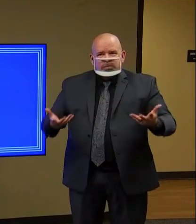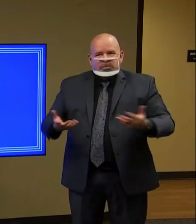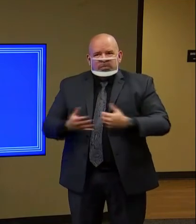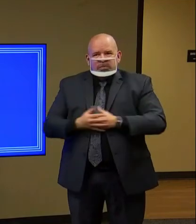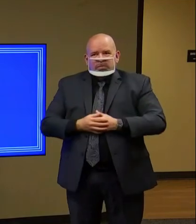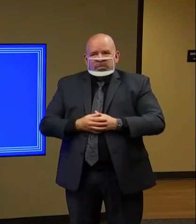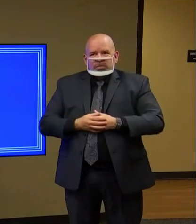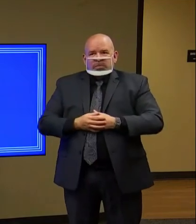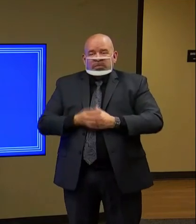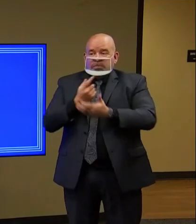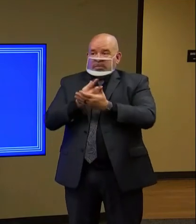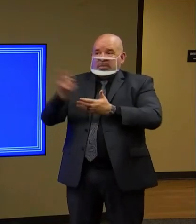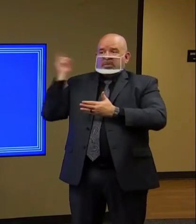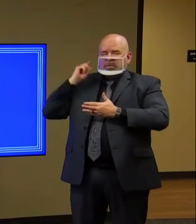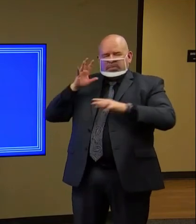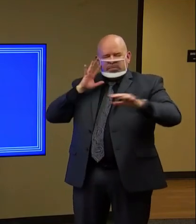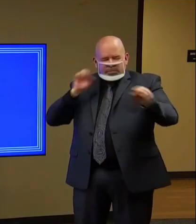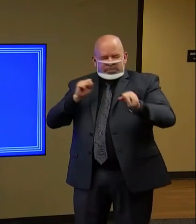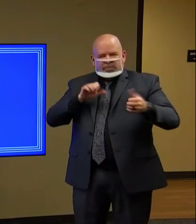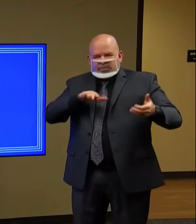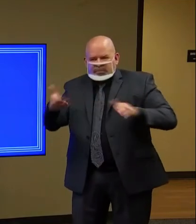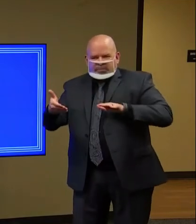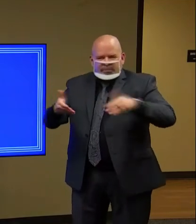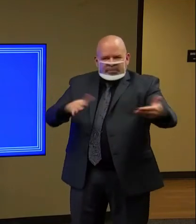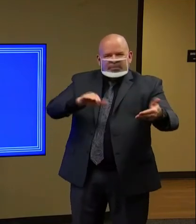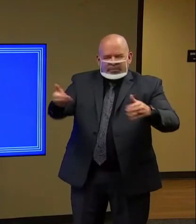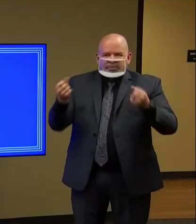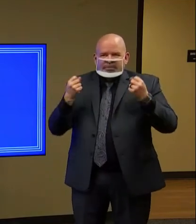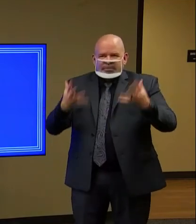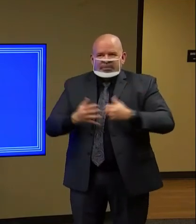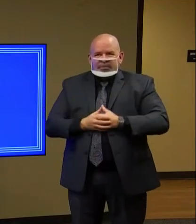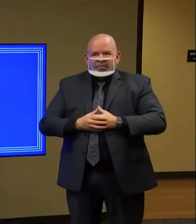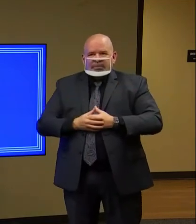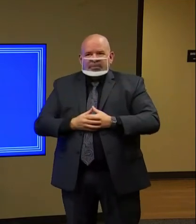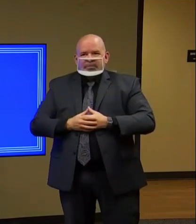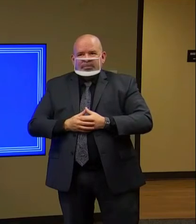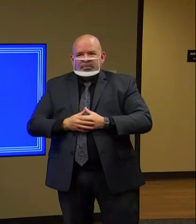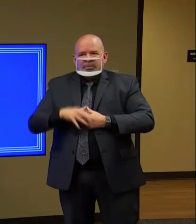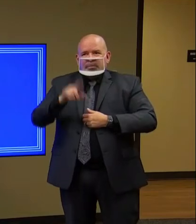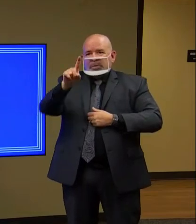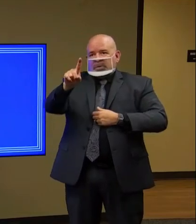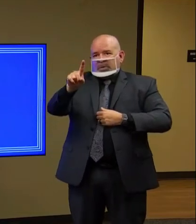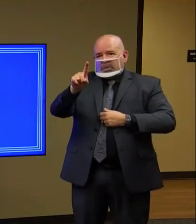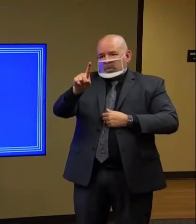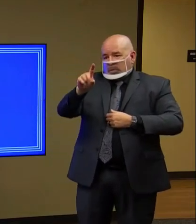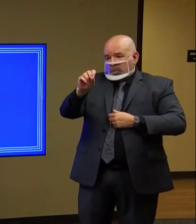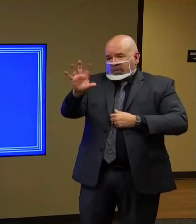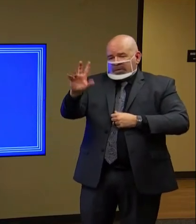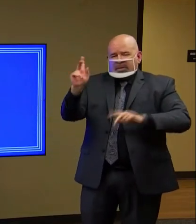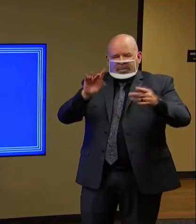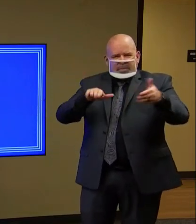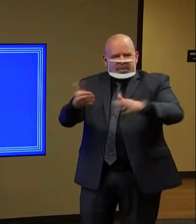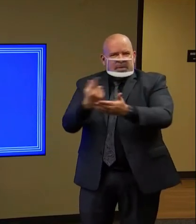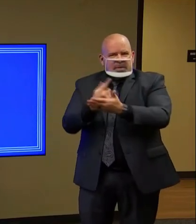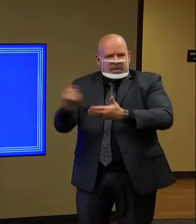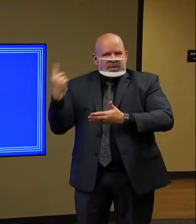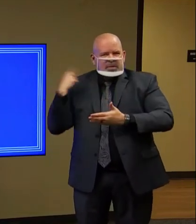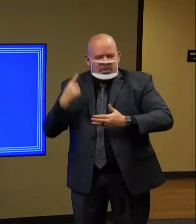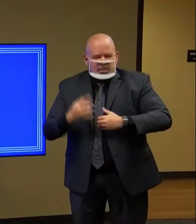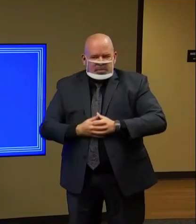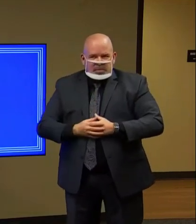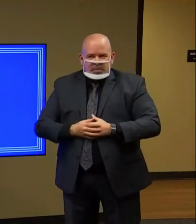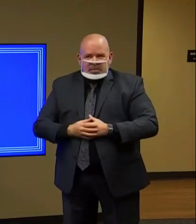with 105 reported cases. Our healthcare system is stretched. Our